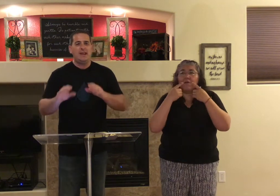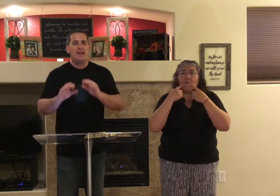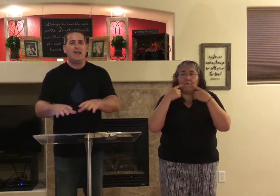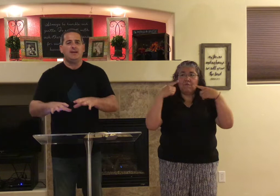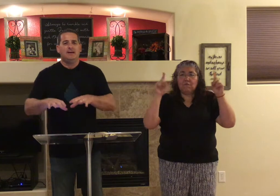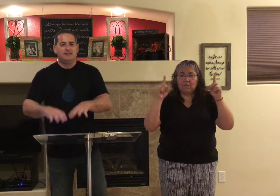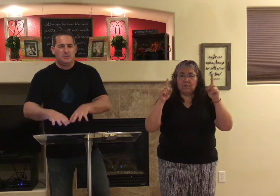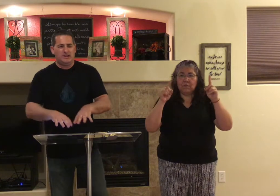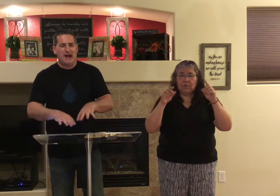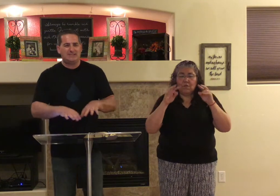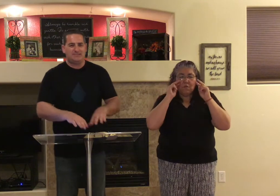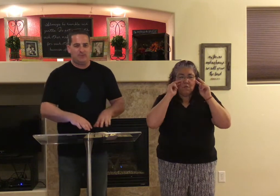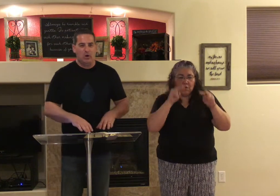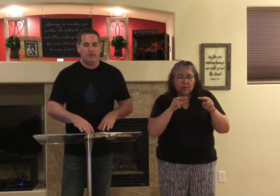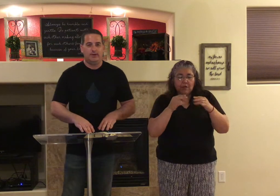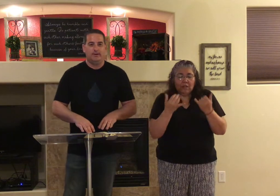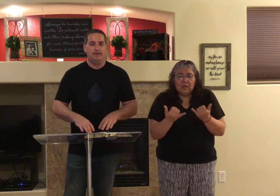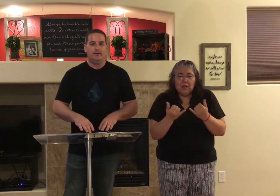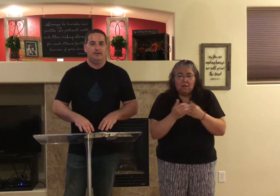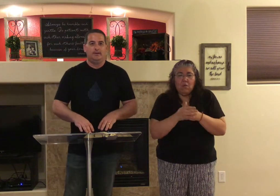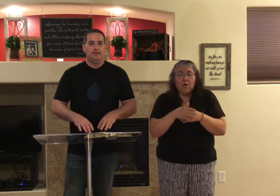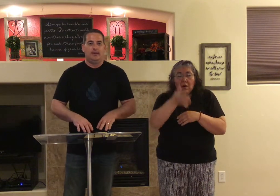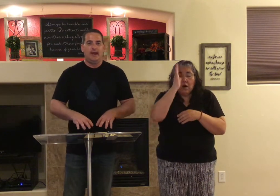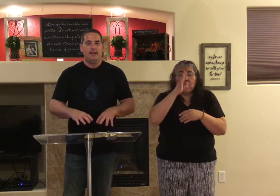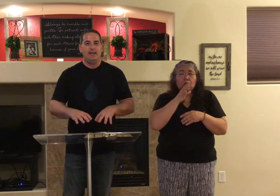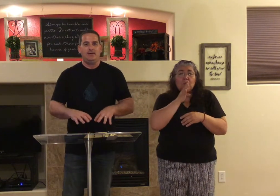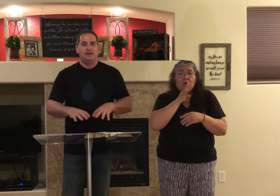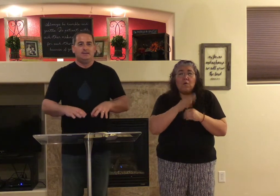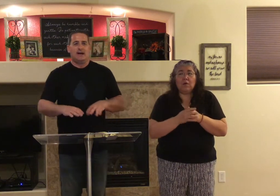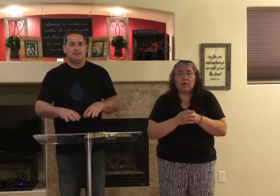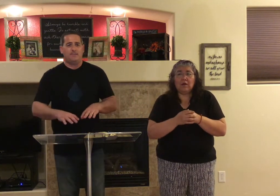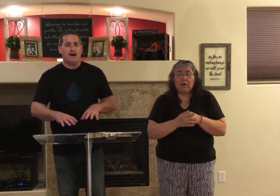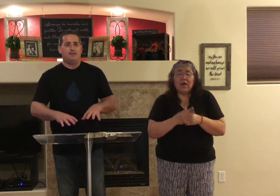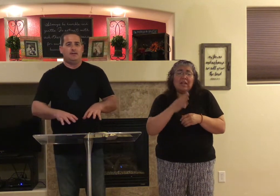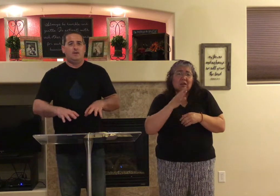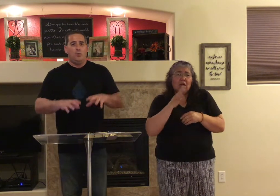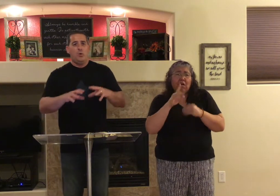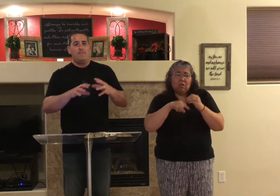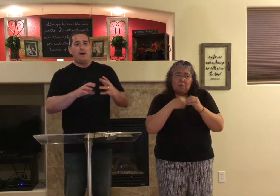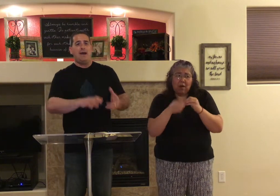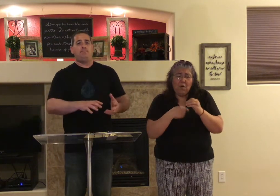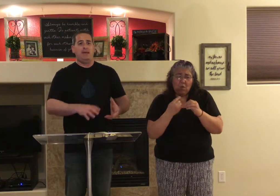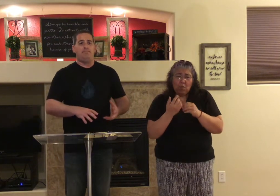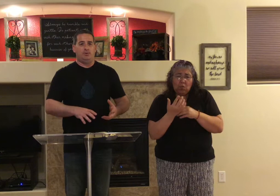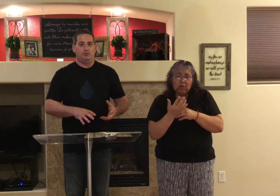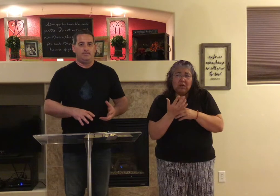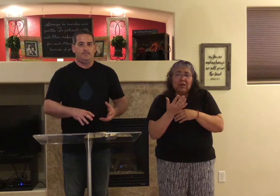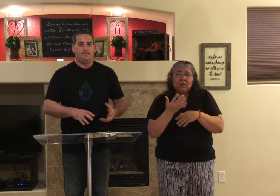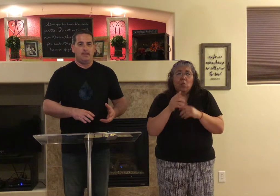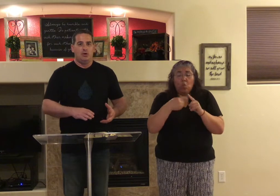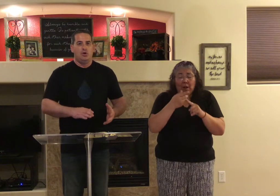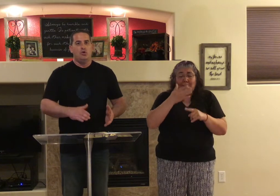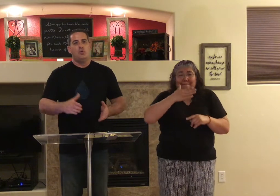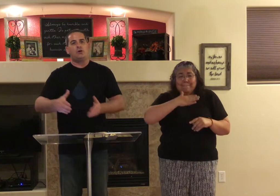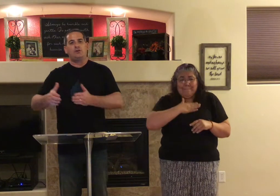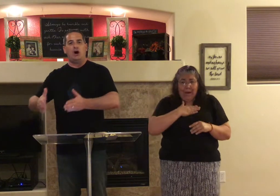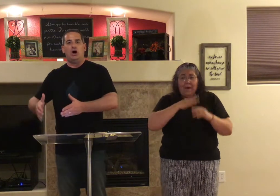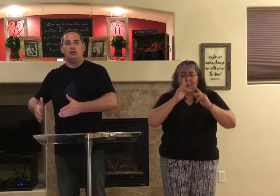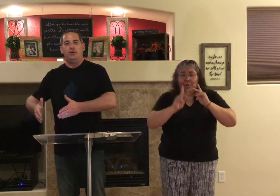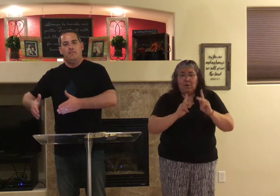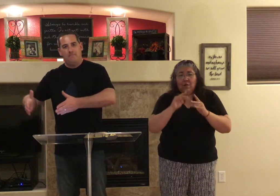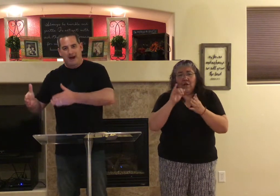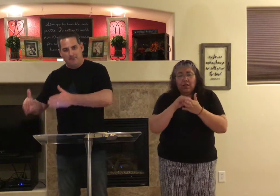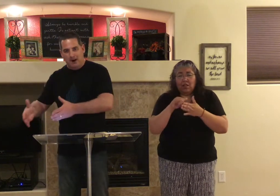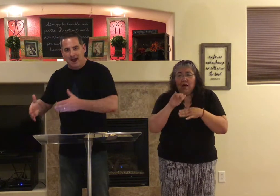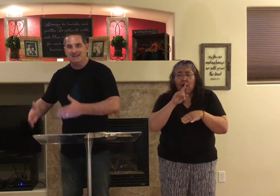And when God spoke and he talked about when my people who are